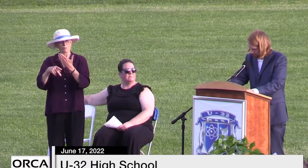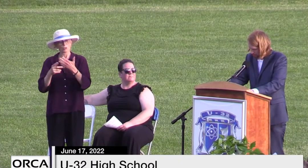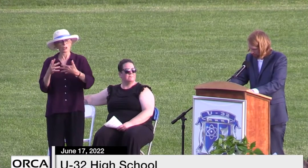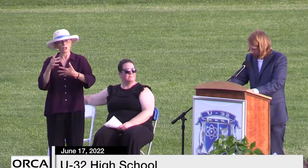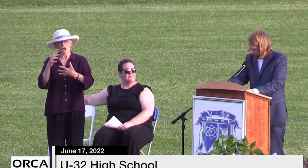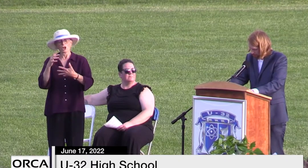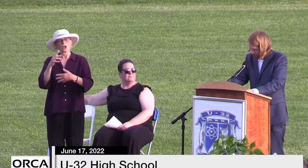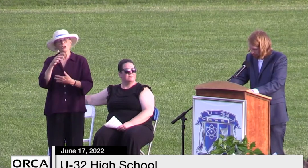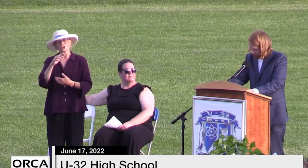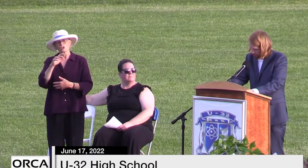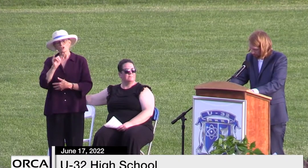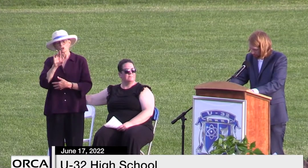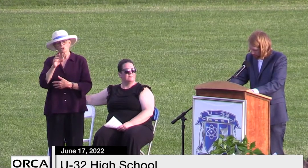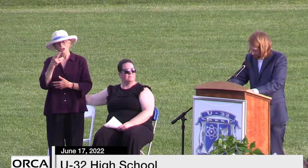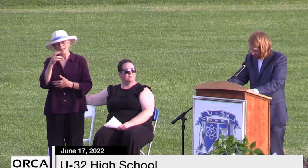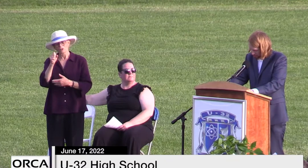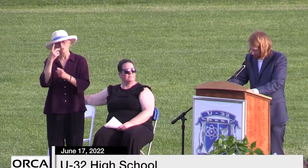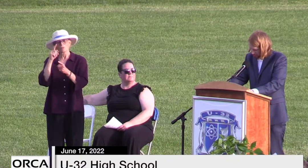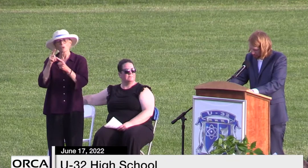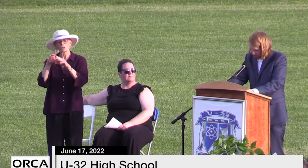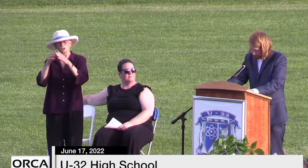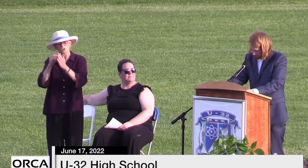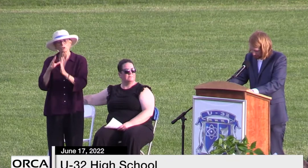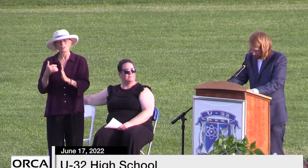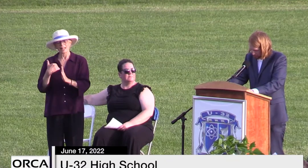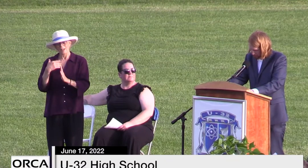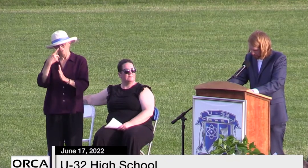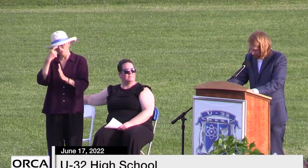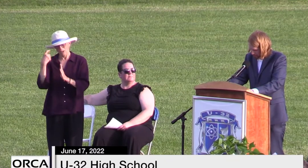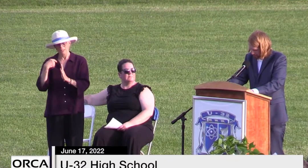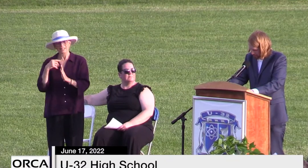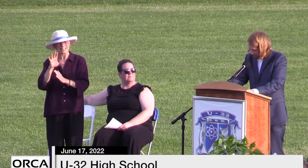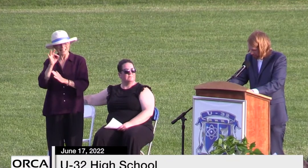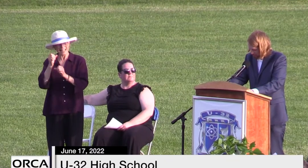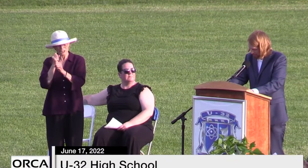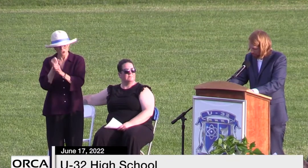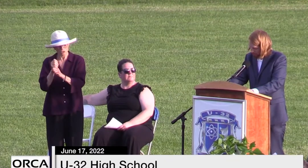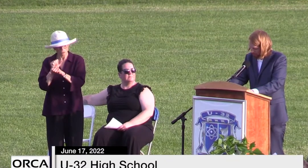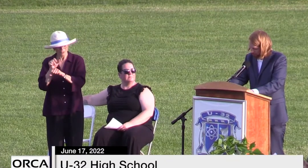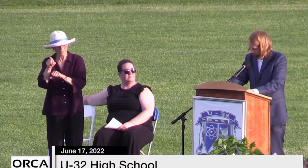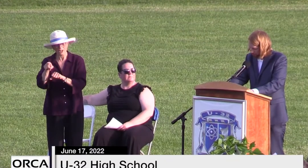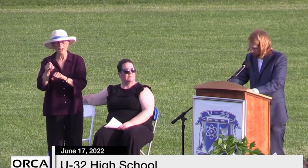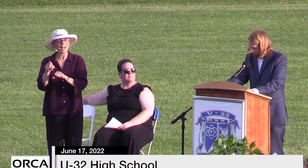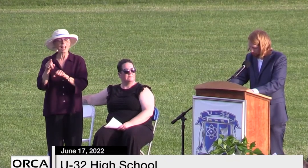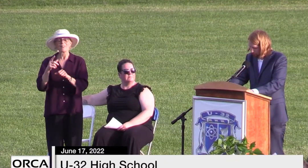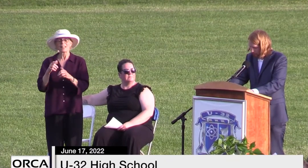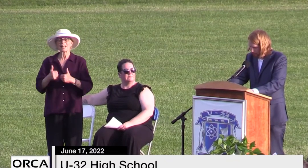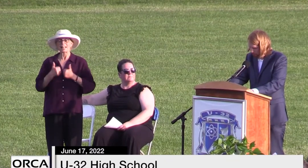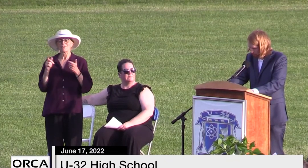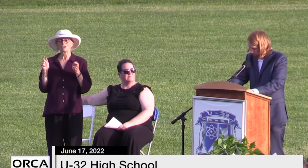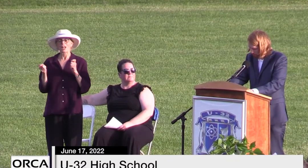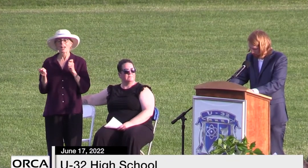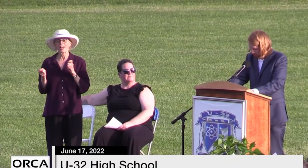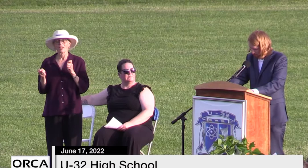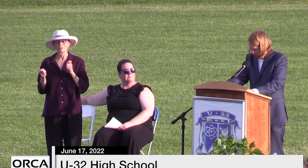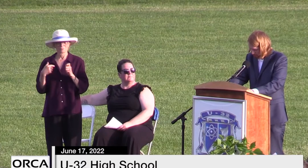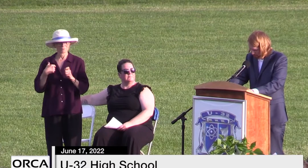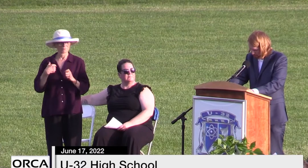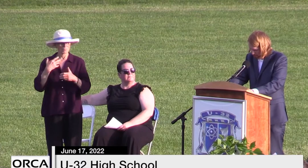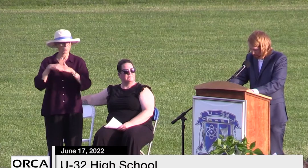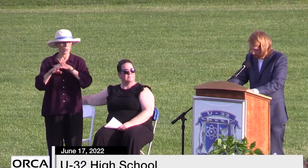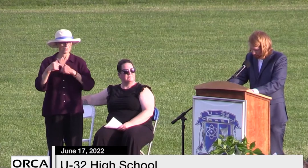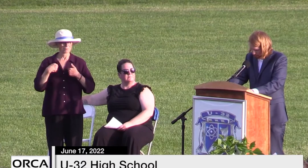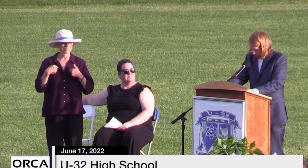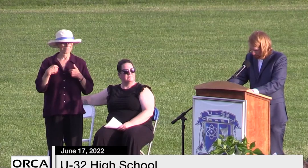of this demographic. She worked there for 9 years, and then as life was about to change, she had me. After I was born, we all